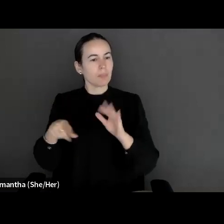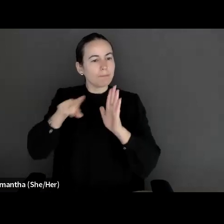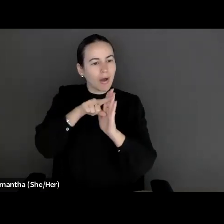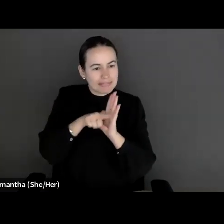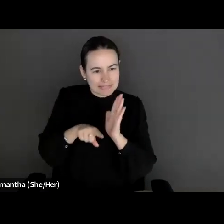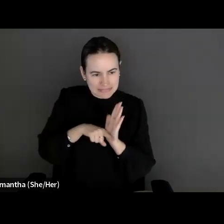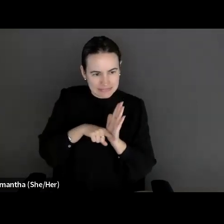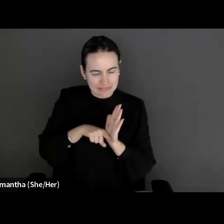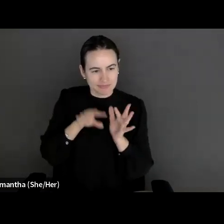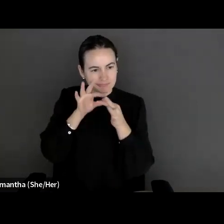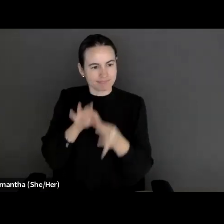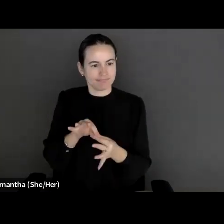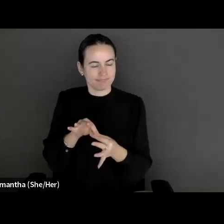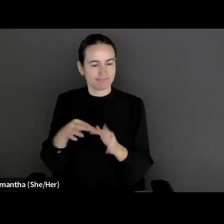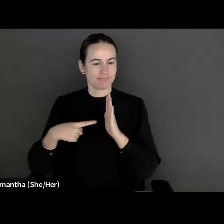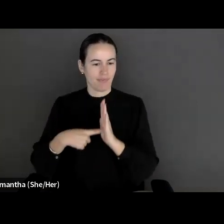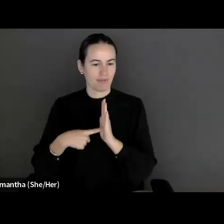model.